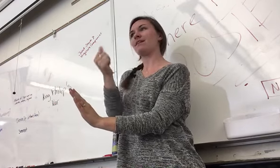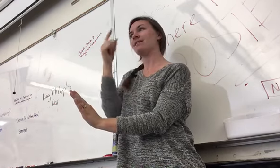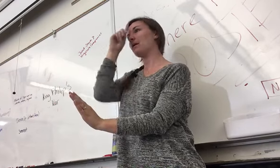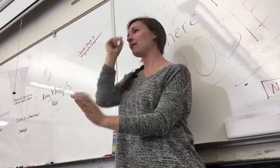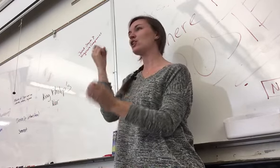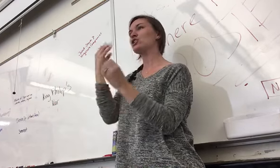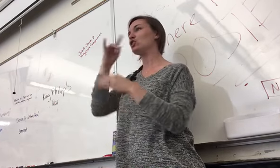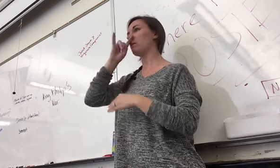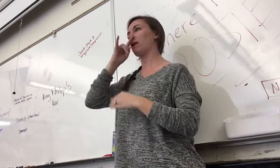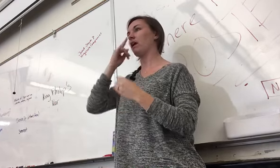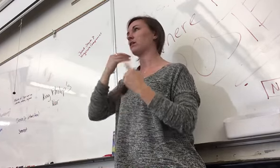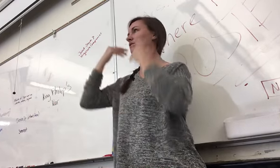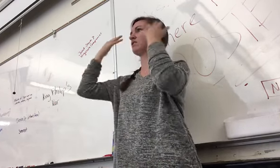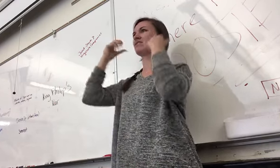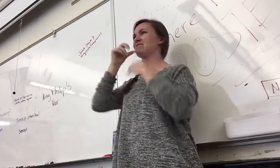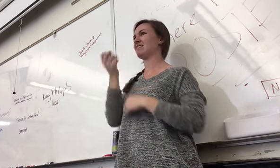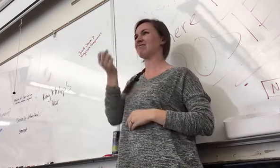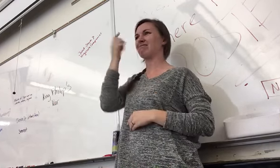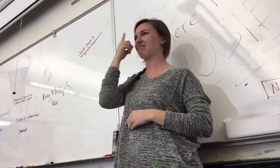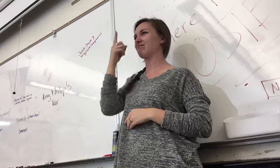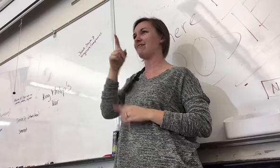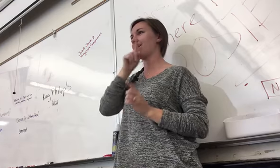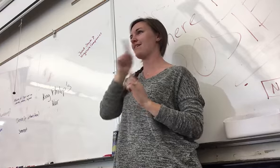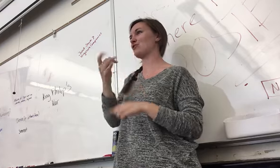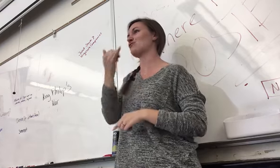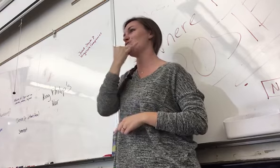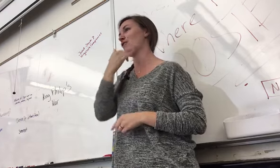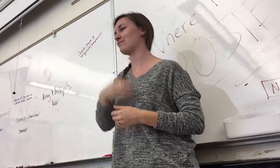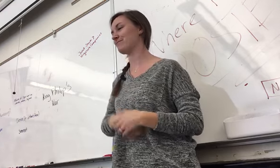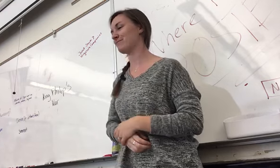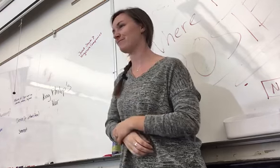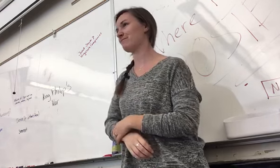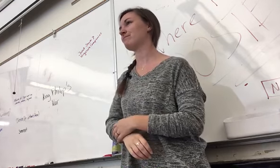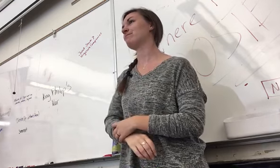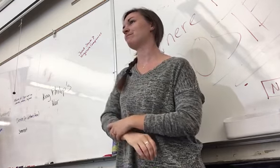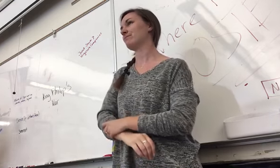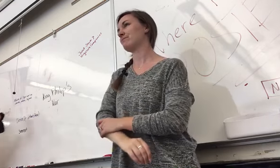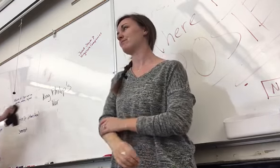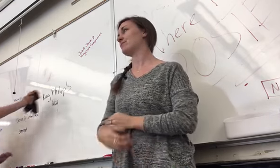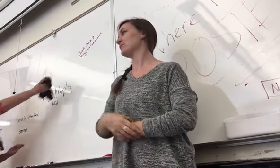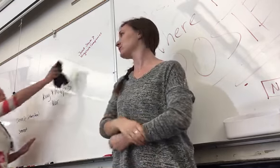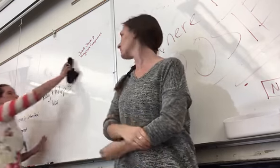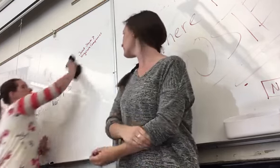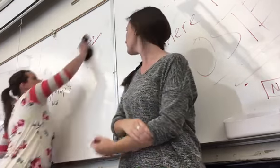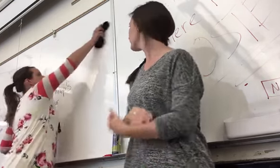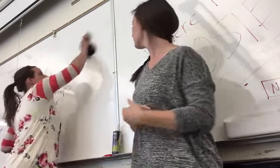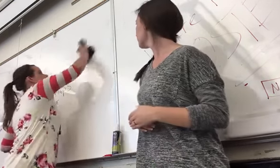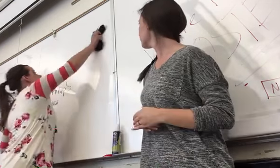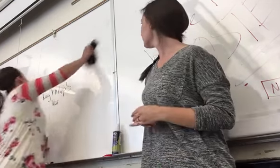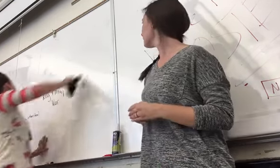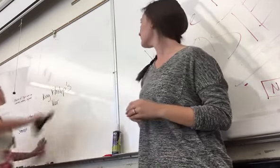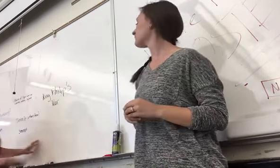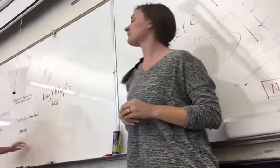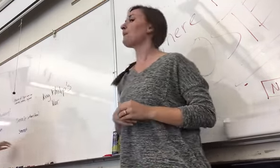failed. They might still ask an LEQ, but you can always choose with the LEQs. Alright.